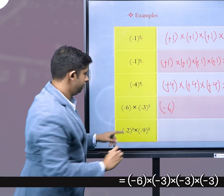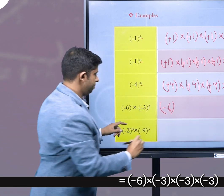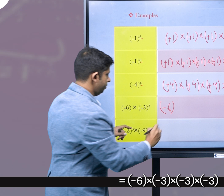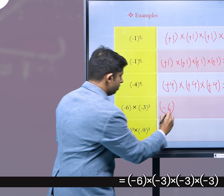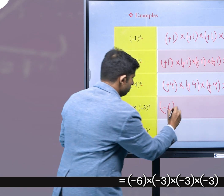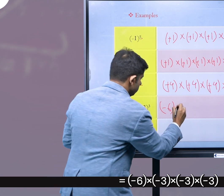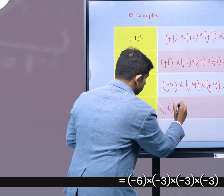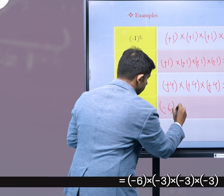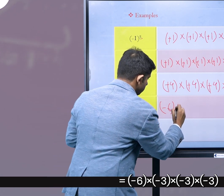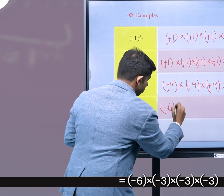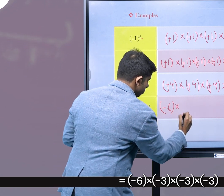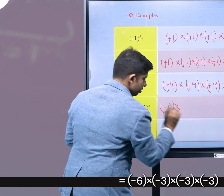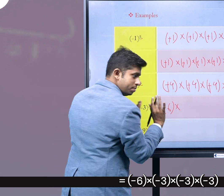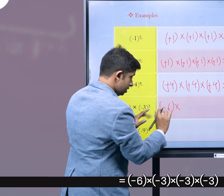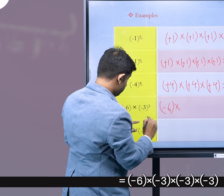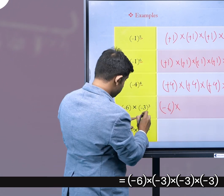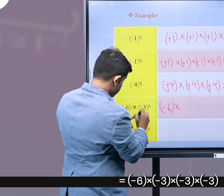Minus 6 into